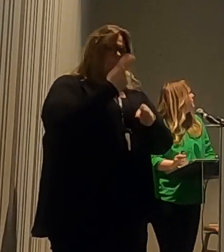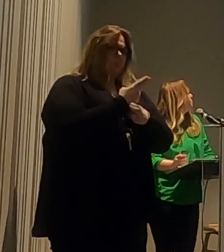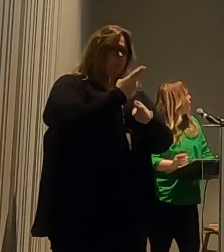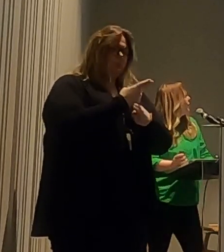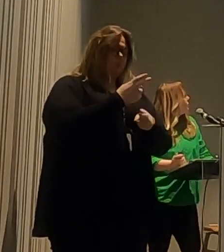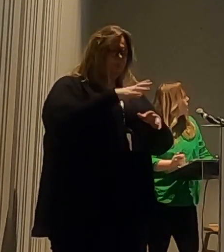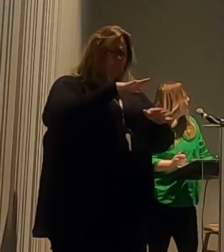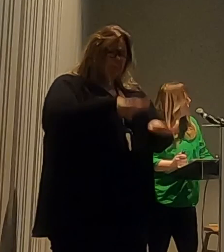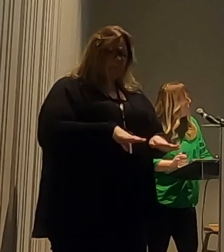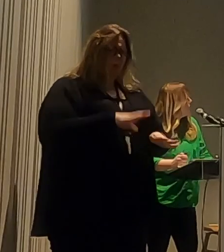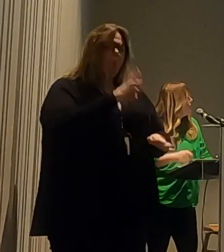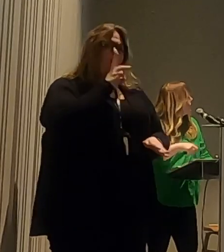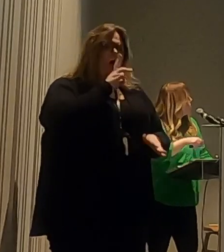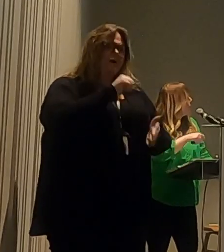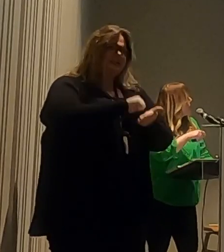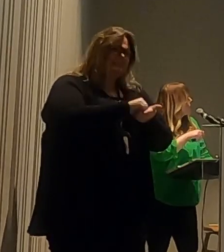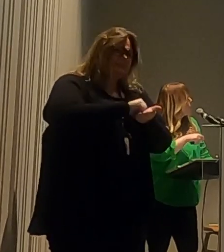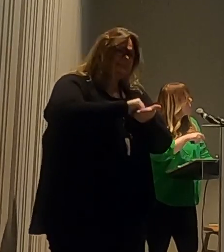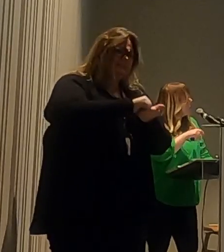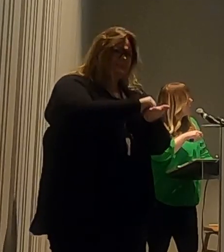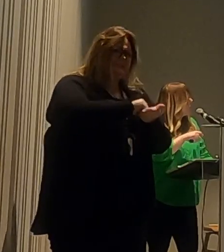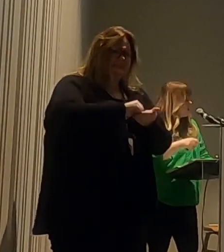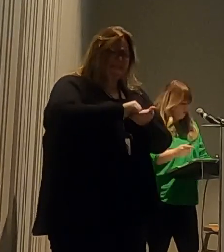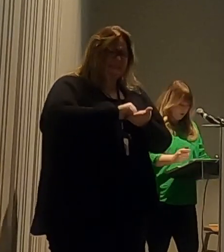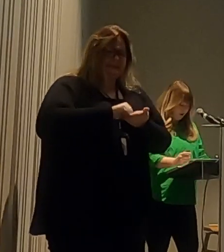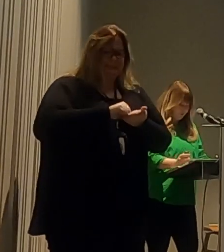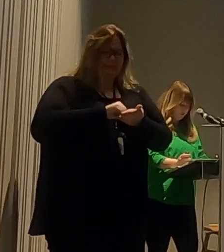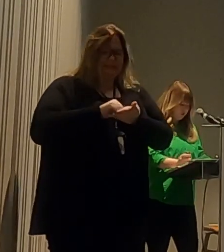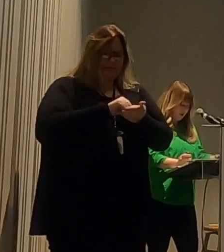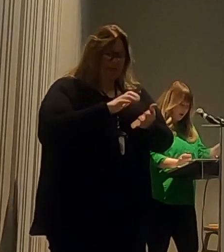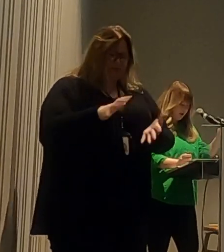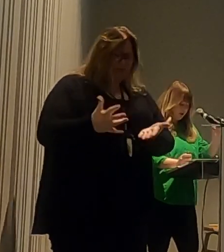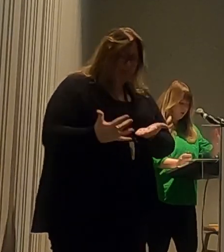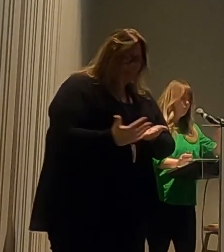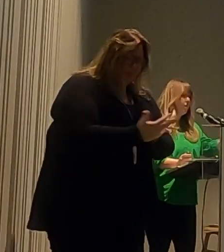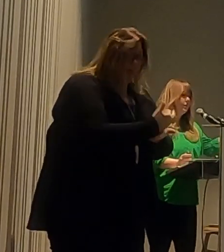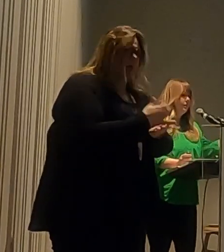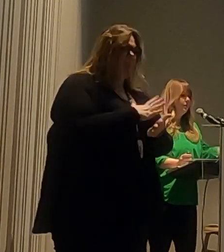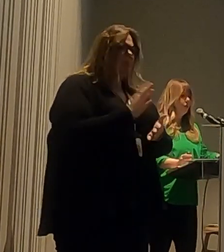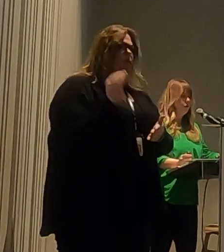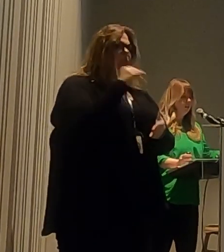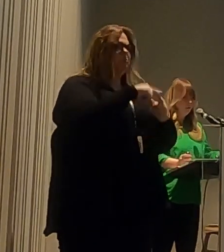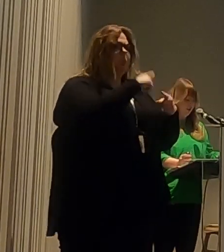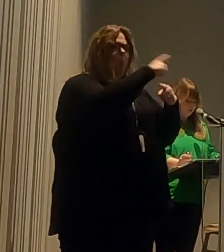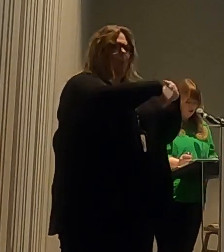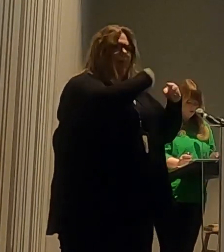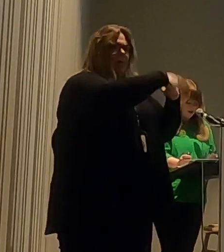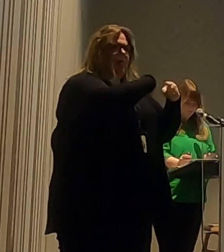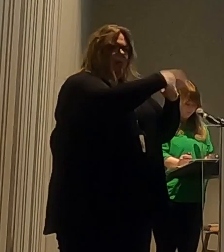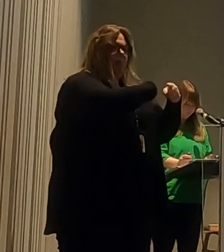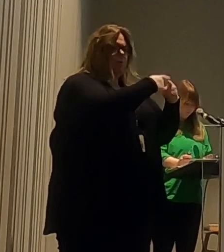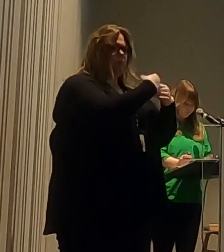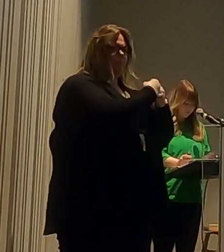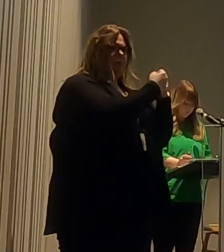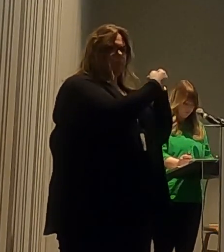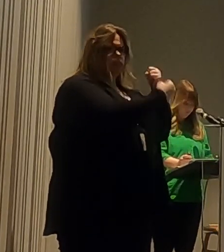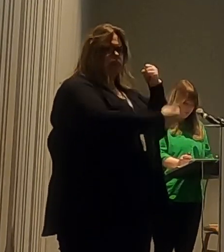then once brushed, it would be put onto a wheel where it would create one long continuous